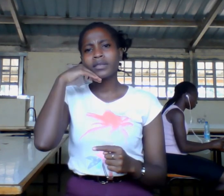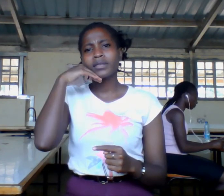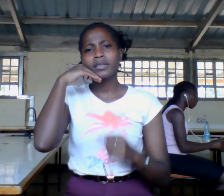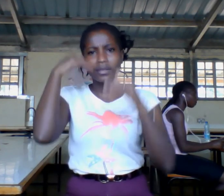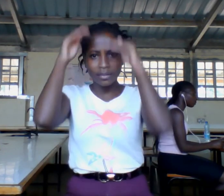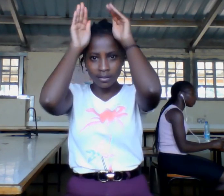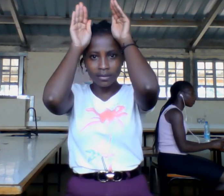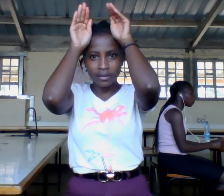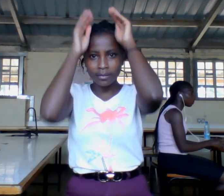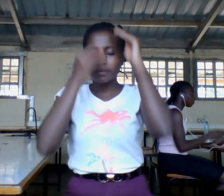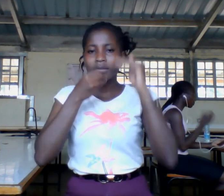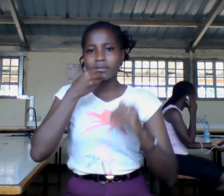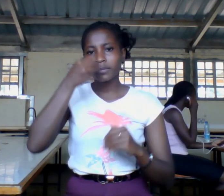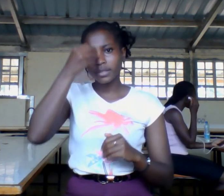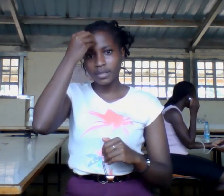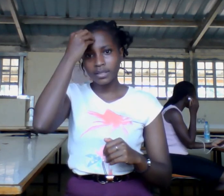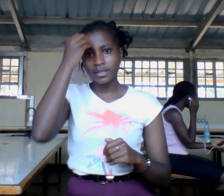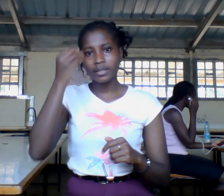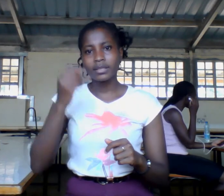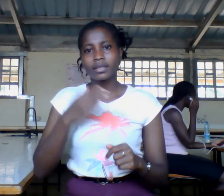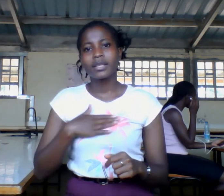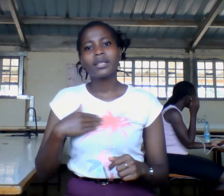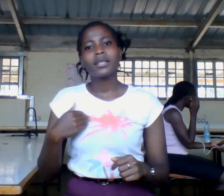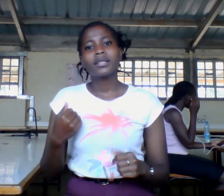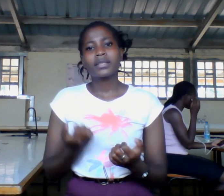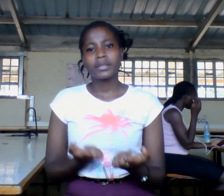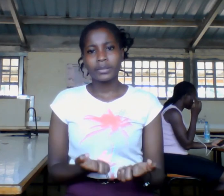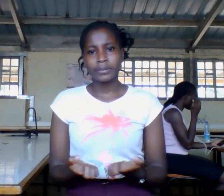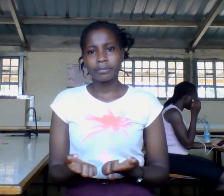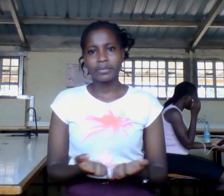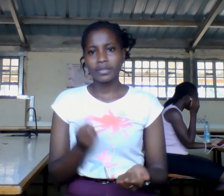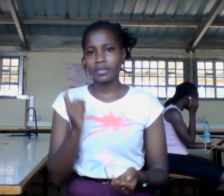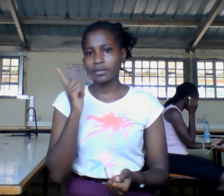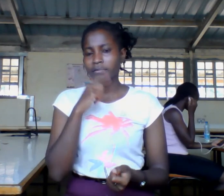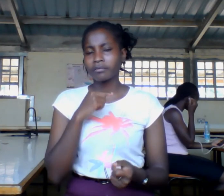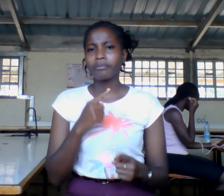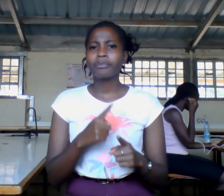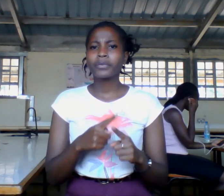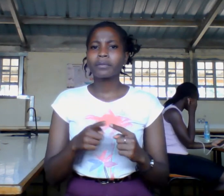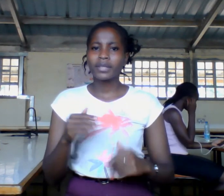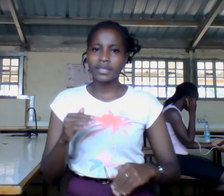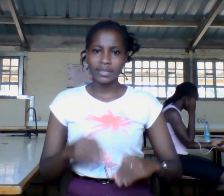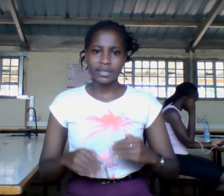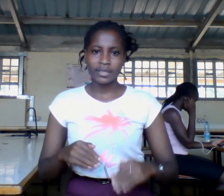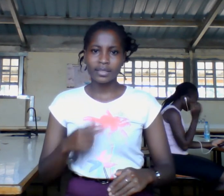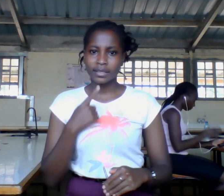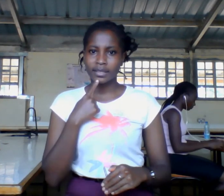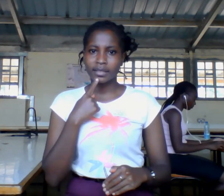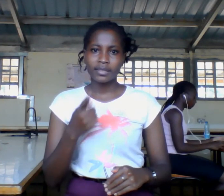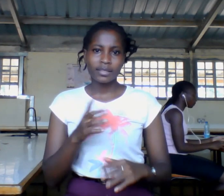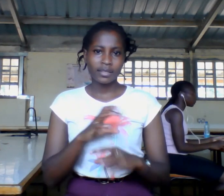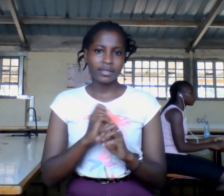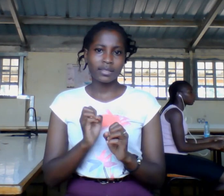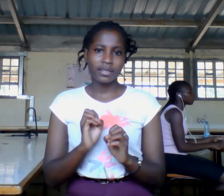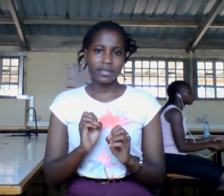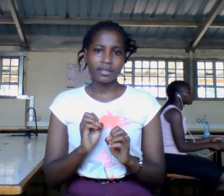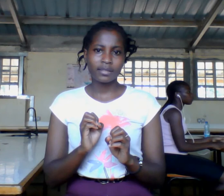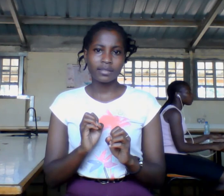be sick, and the business suddenly went down. Despite that, Hyena didn't say a word. Some